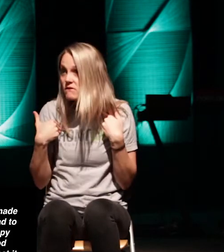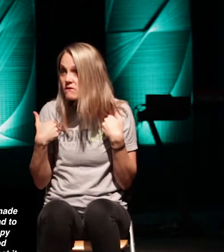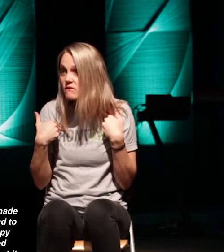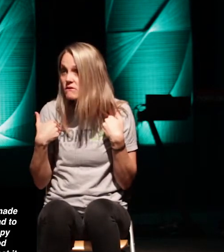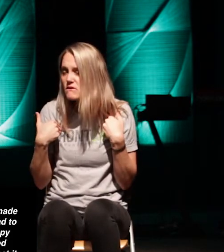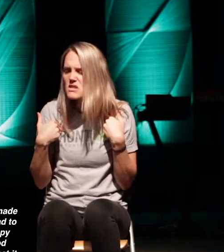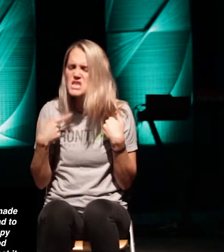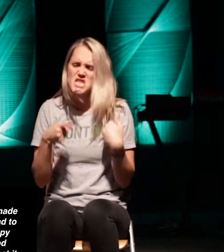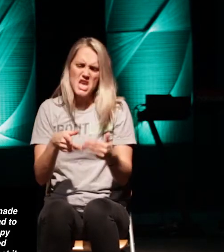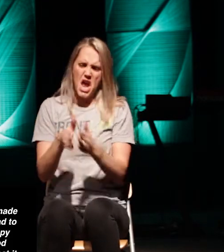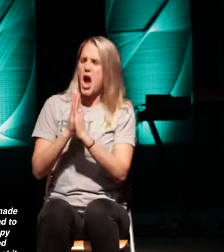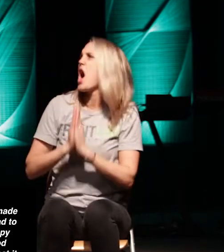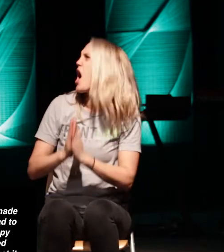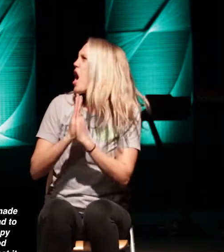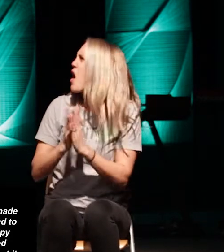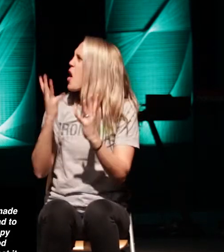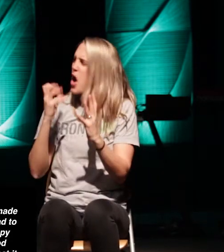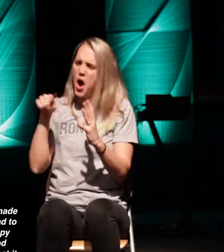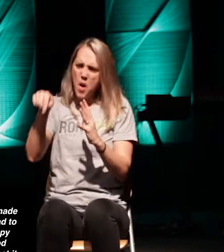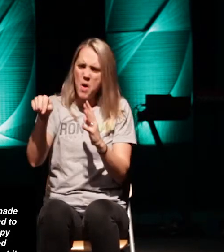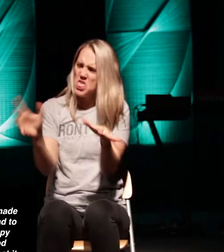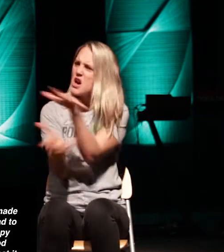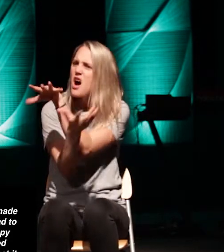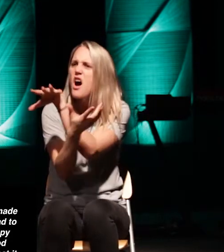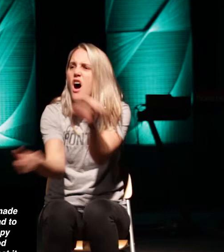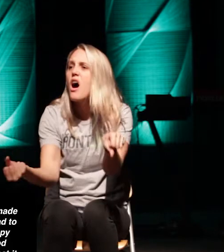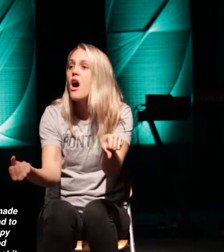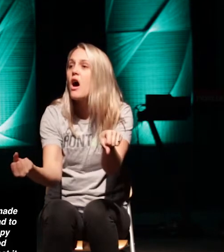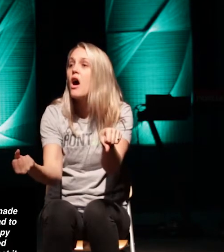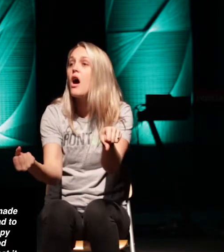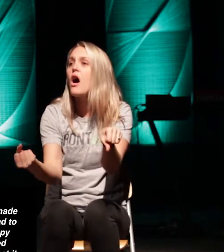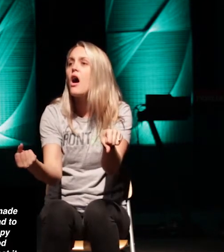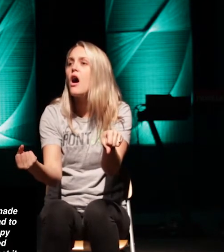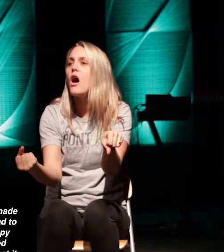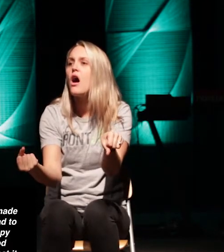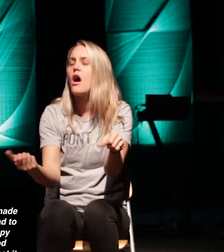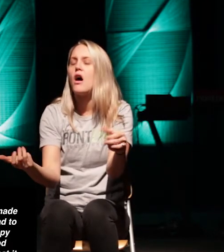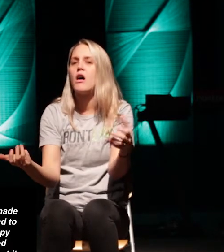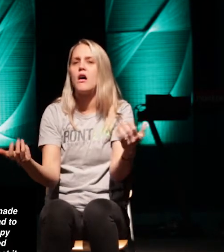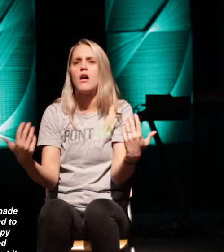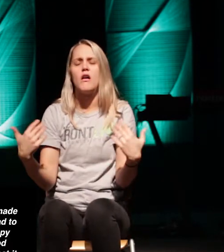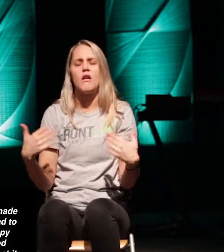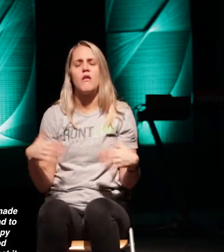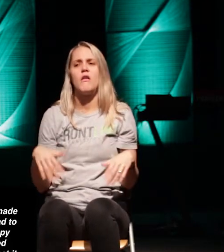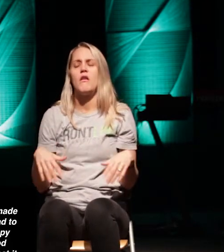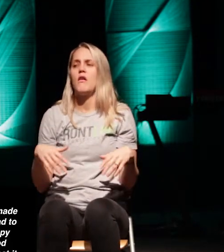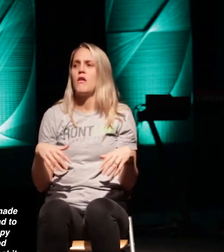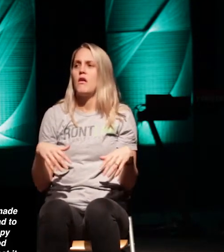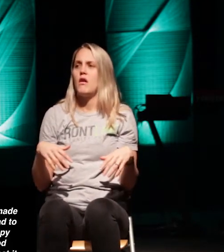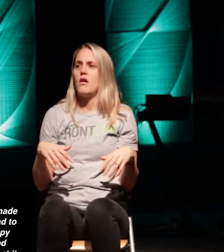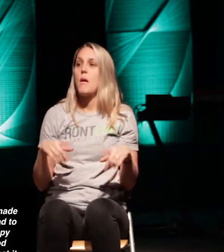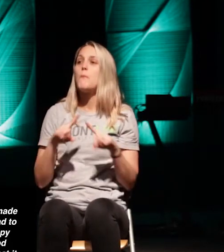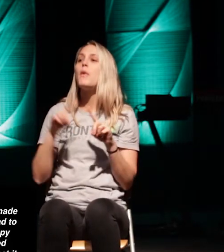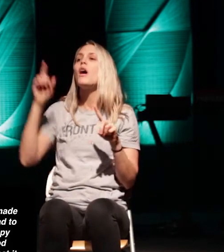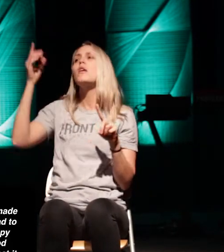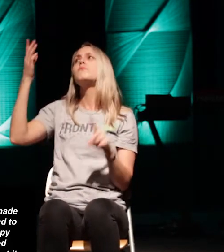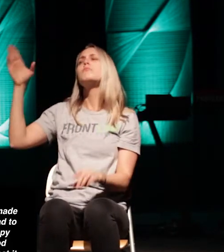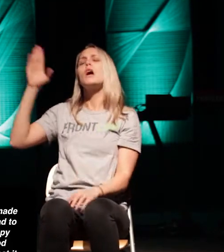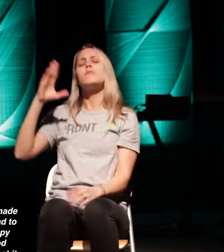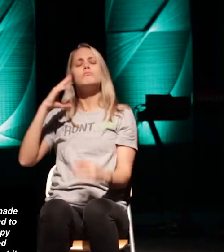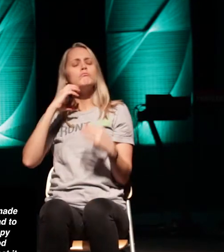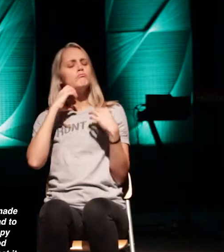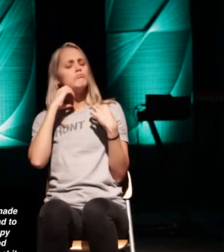asking for the destruction of his enemies, and pouting. And he has compassion on him.